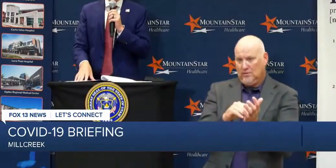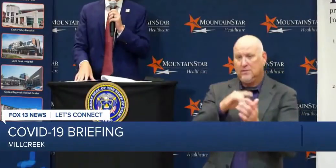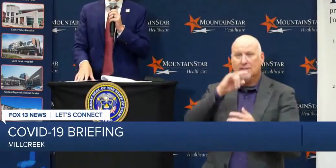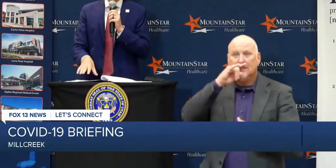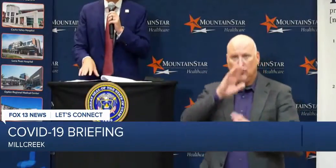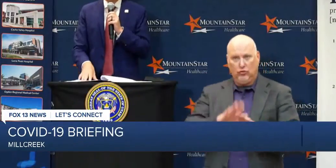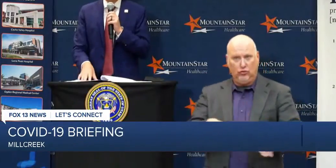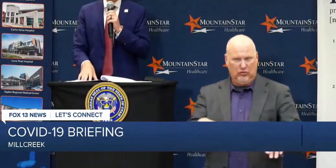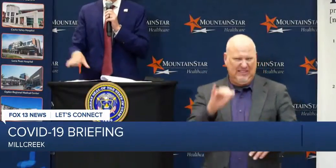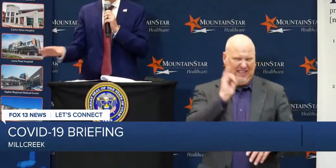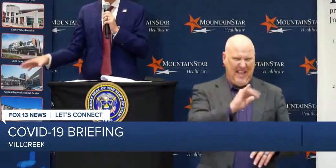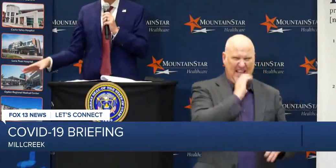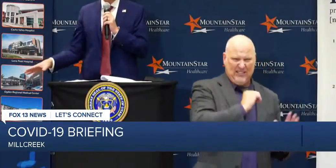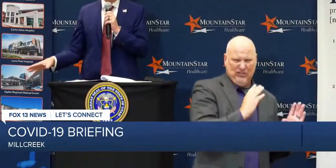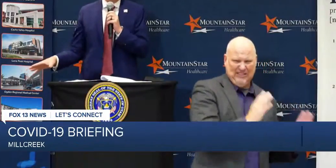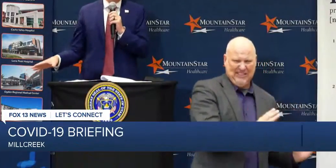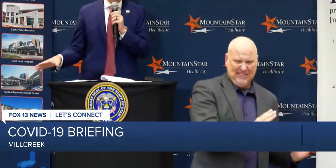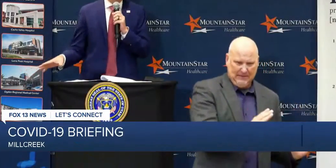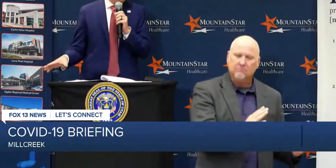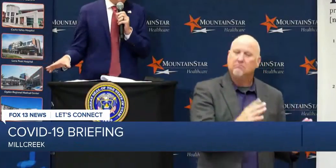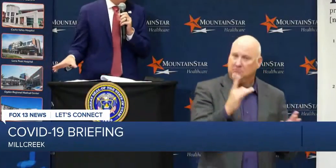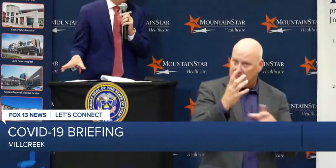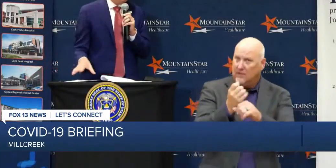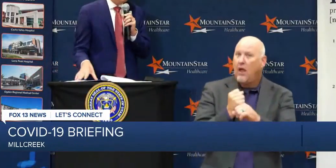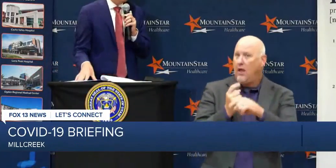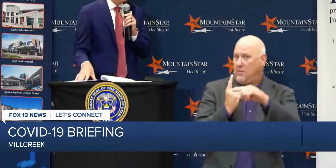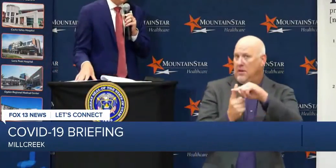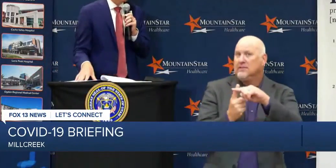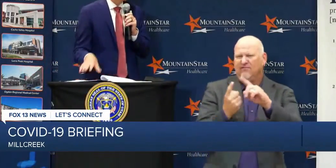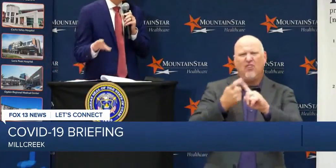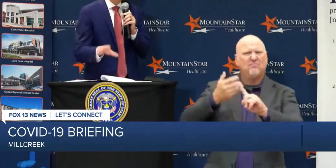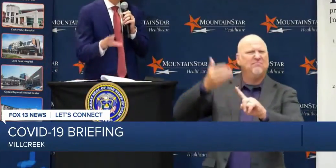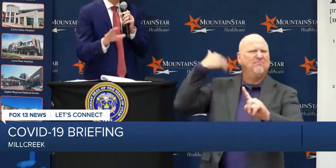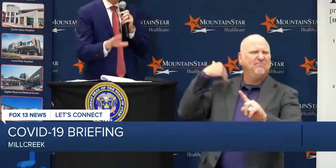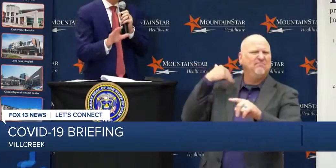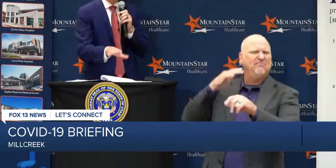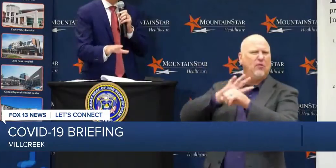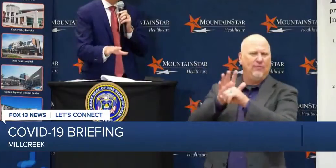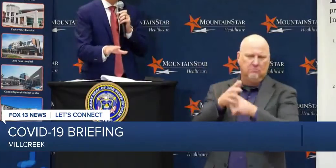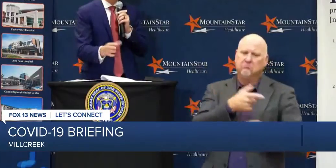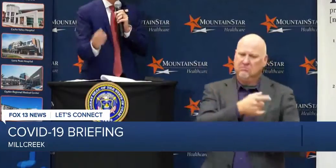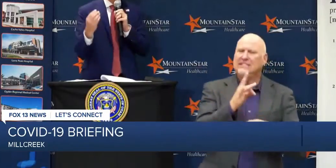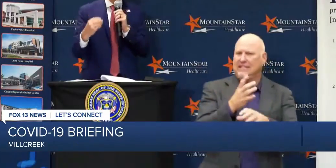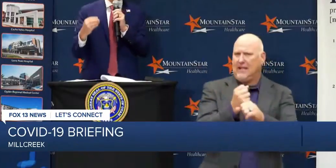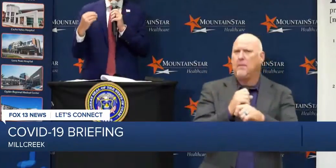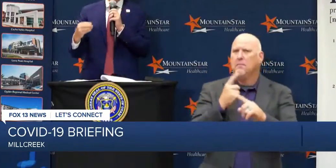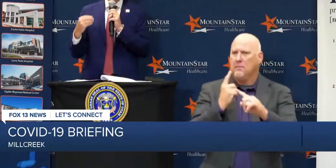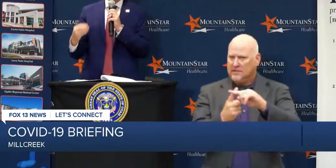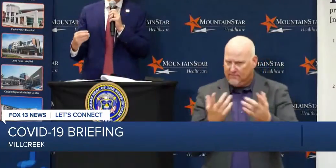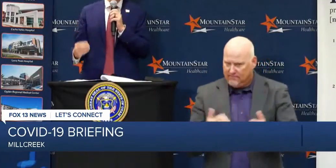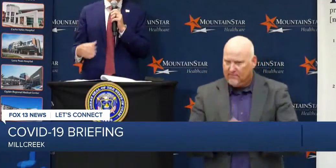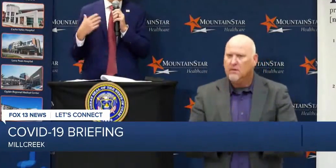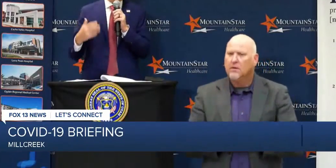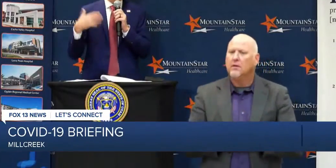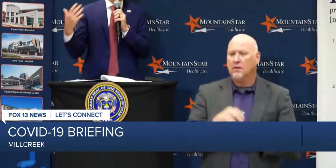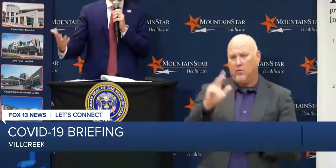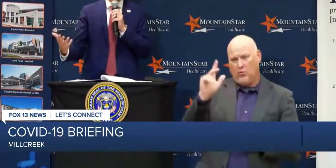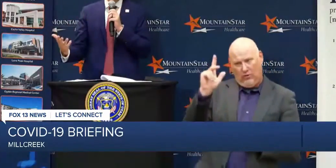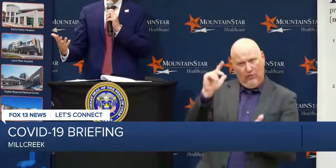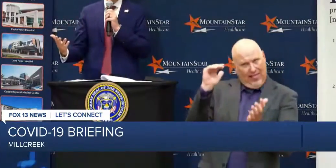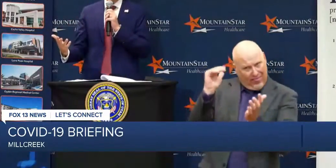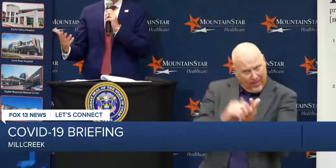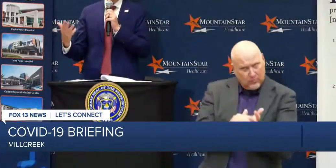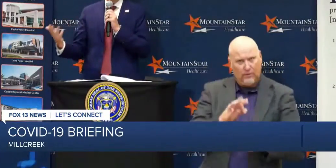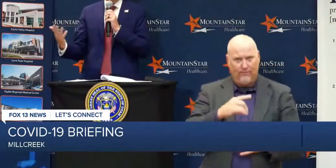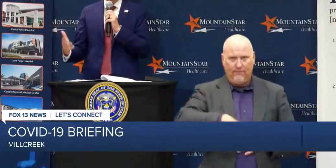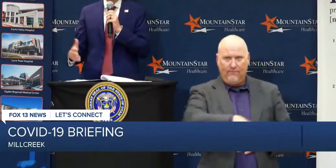coronavirus. Now, we know that number is much higher than 23,000, but those are the number that tested positive. Because it's so mild in kids, there were a lot of kids that